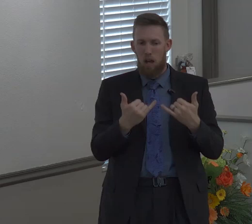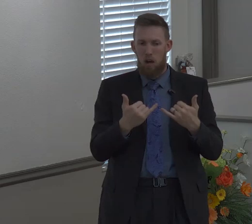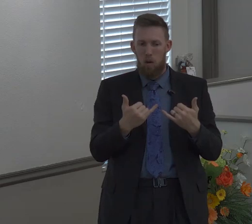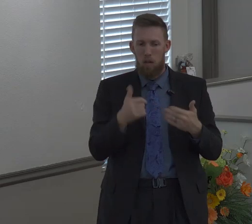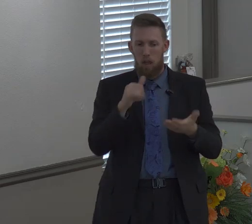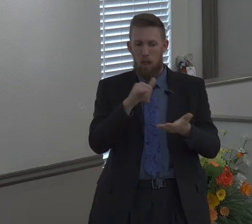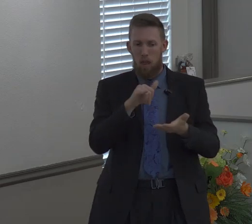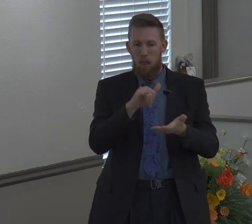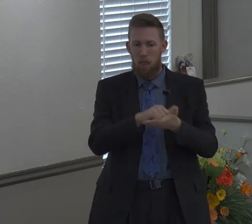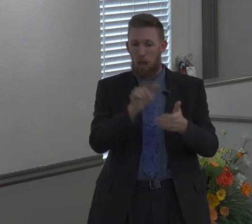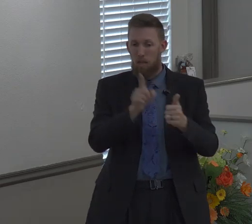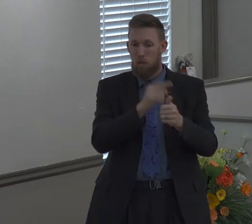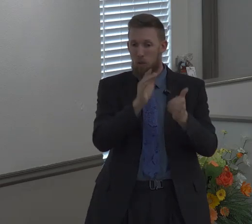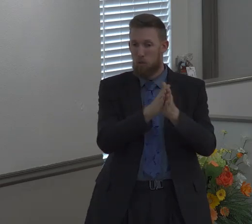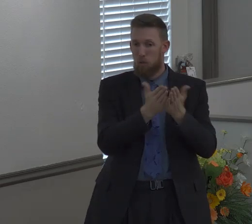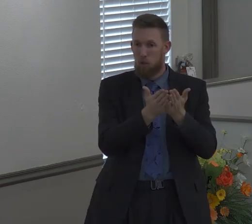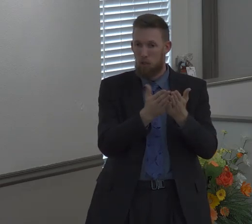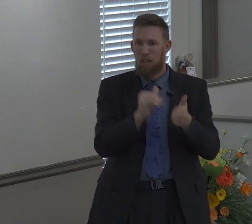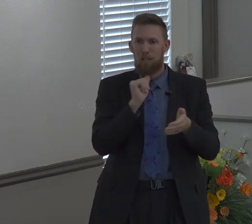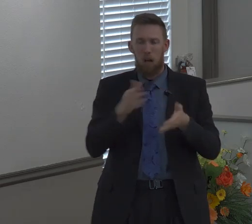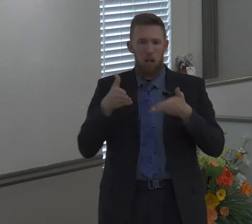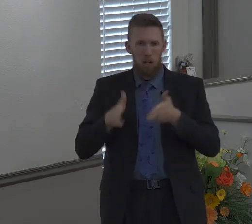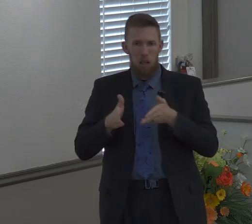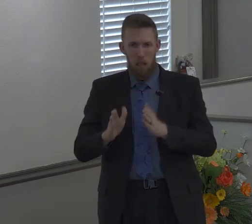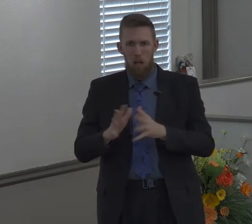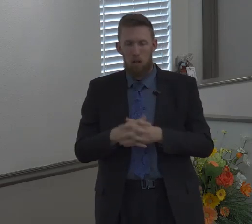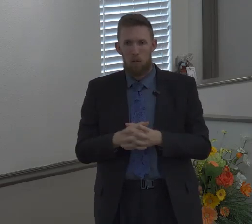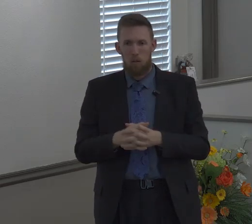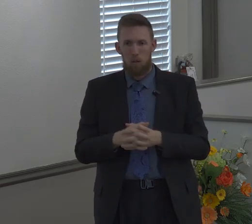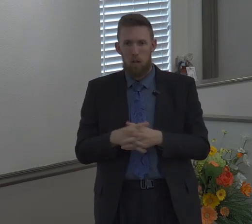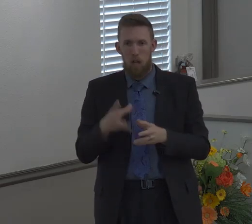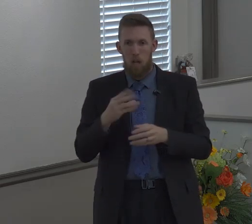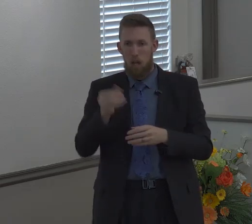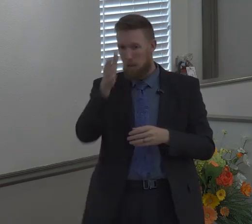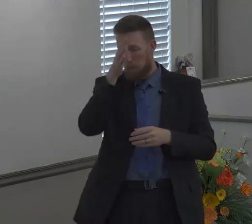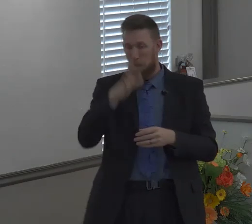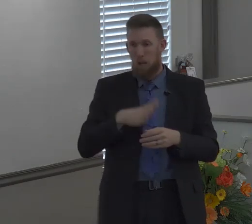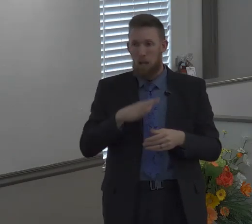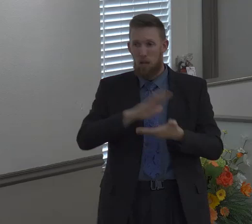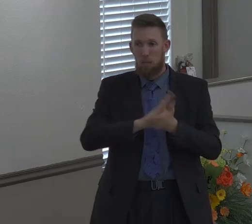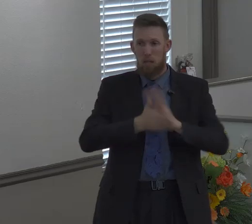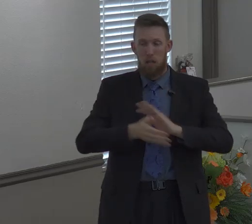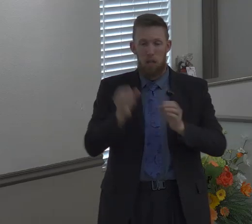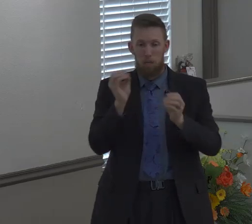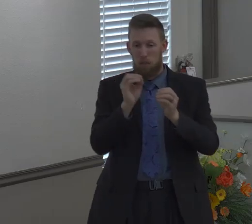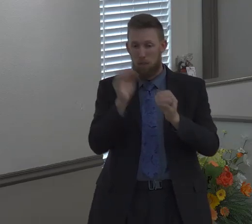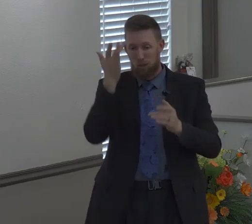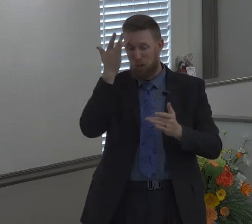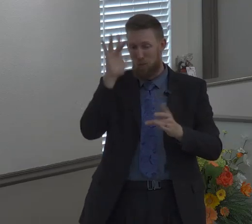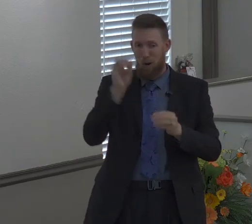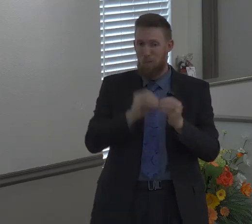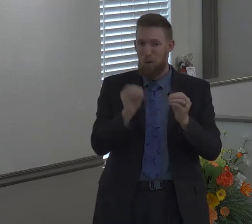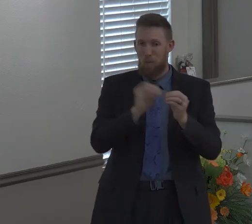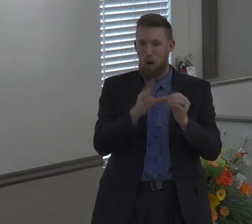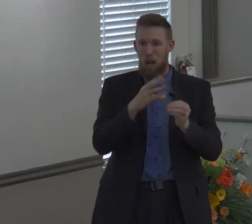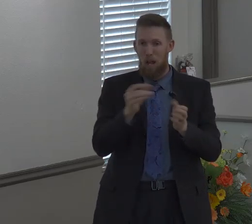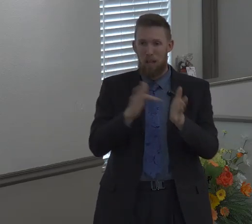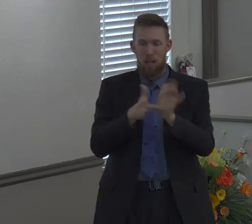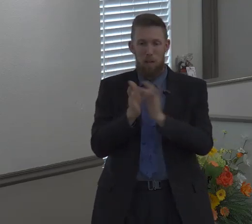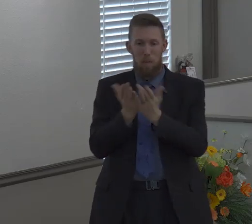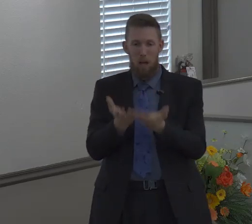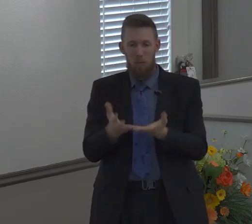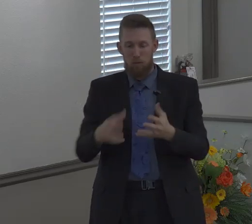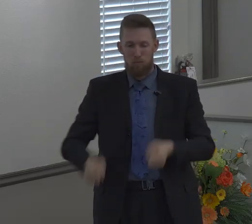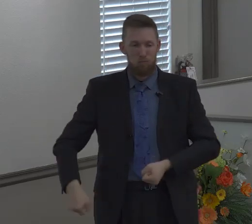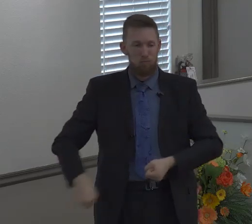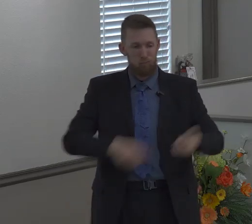book is not allowed anymore. Man got smarter, the book got thrown out. There's no